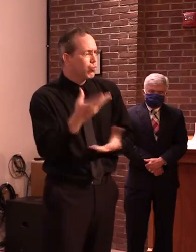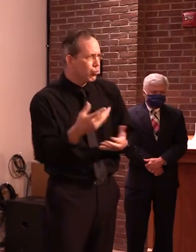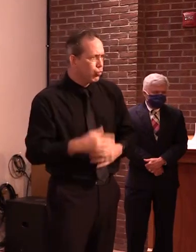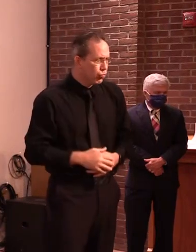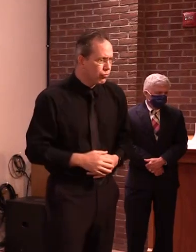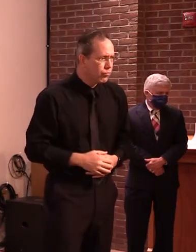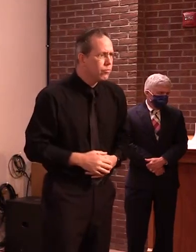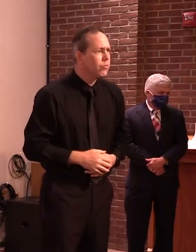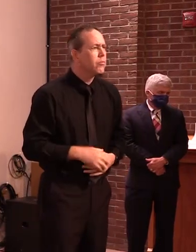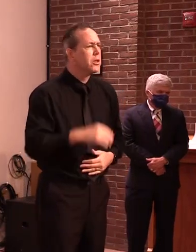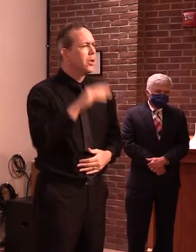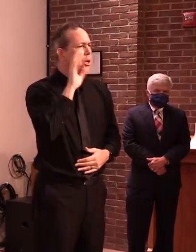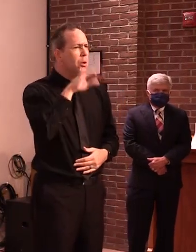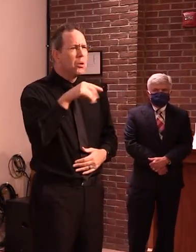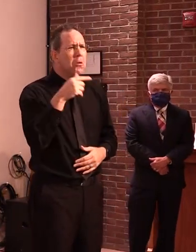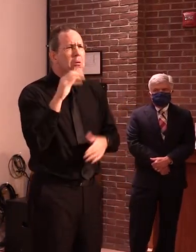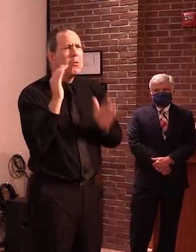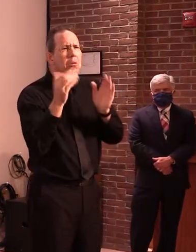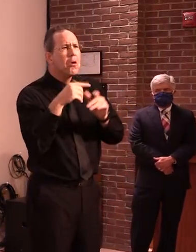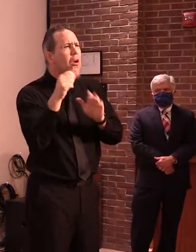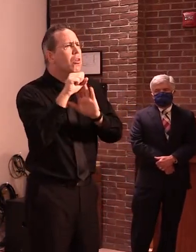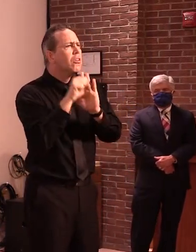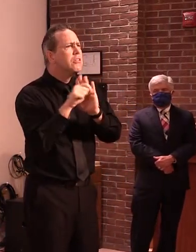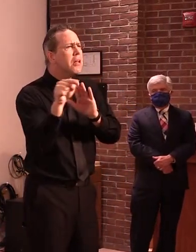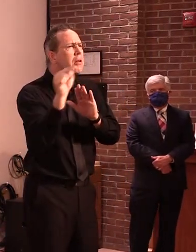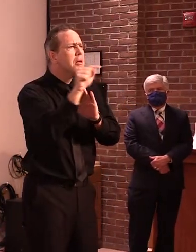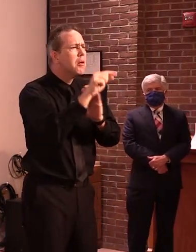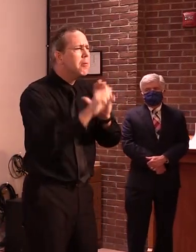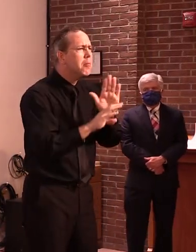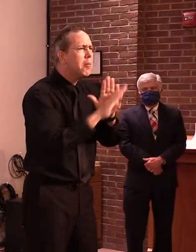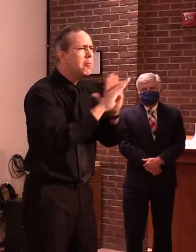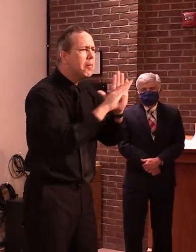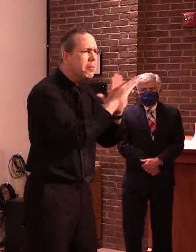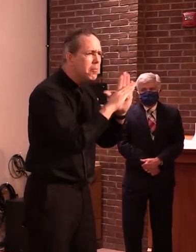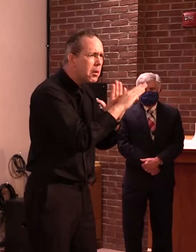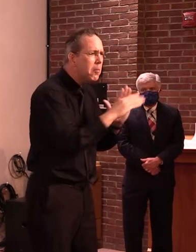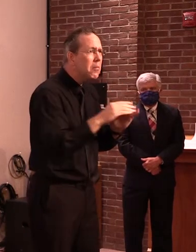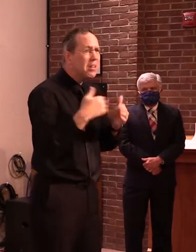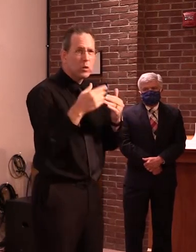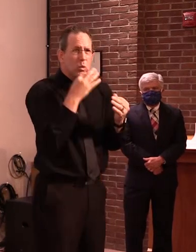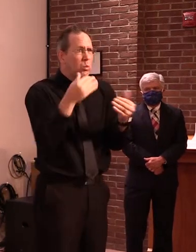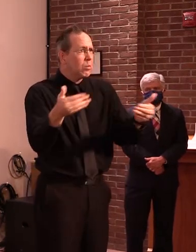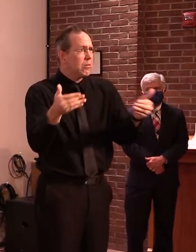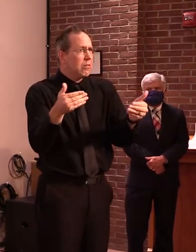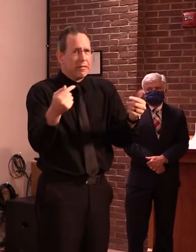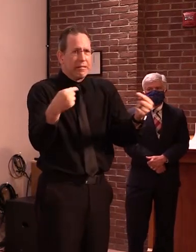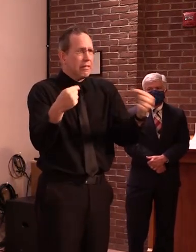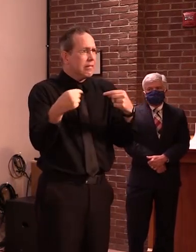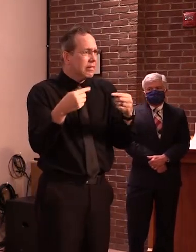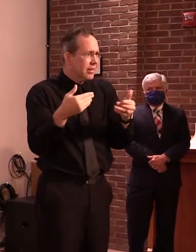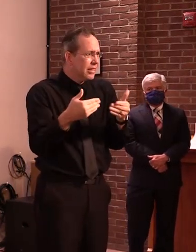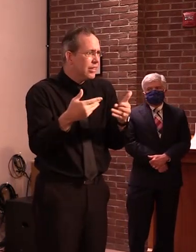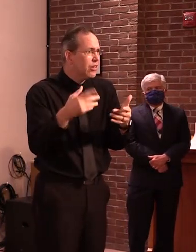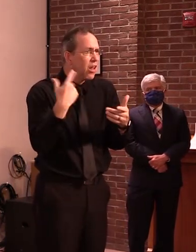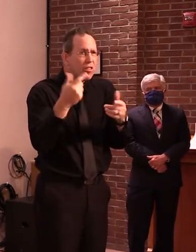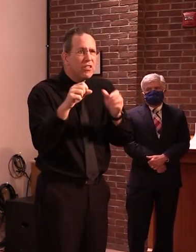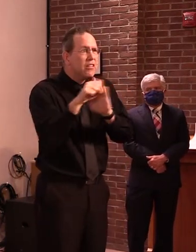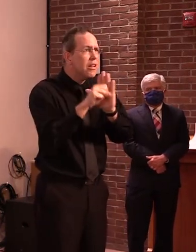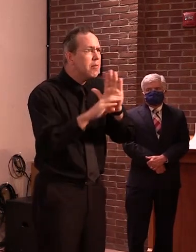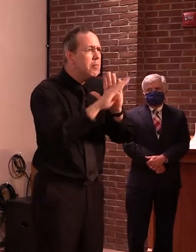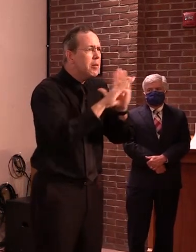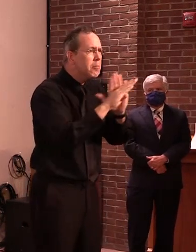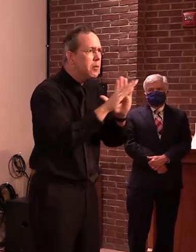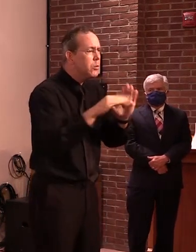several weeks, and growing concerns in our neighboring states, we still have the lowest positivity rate in the